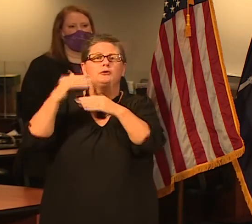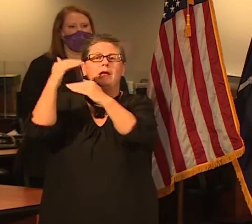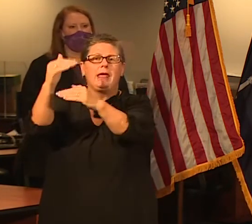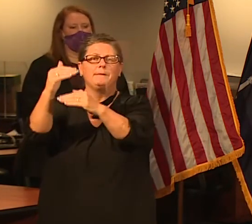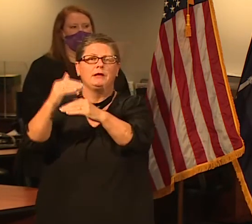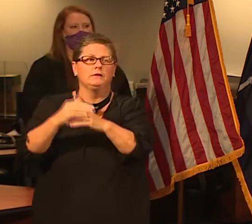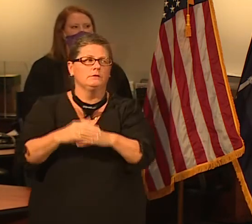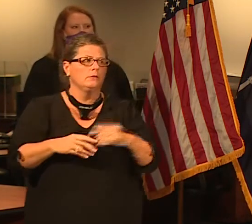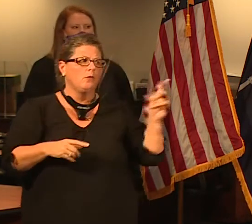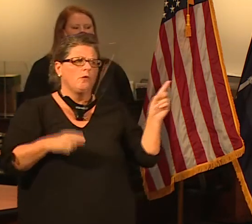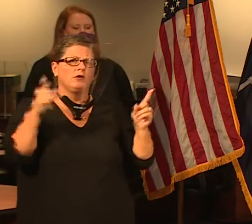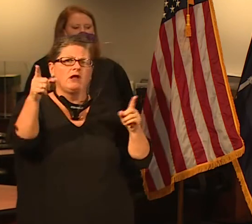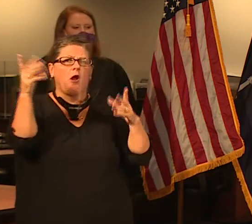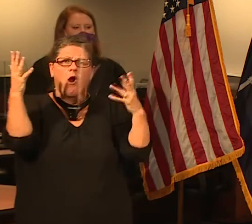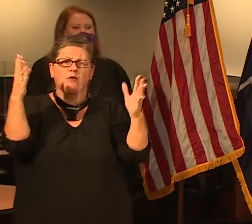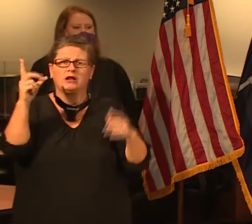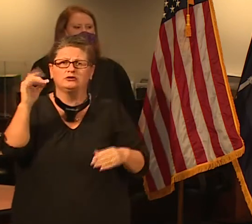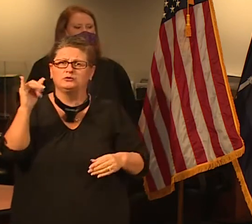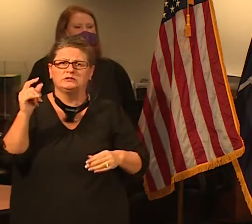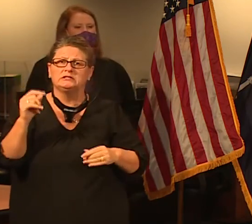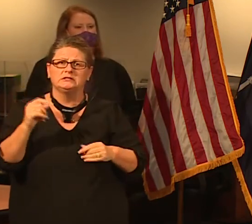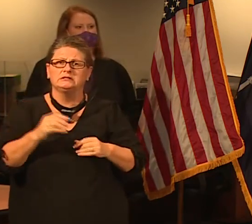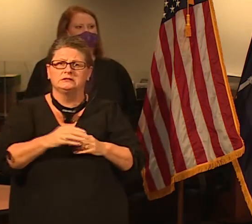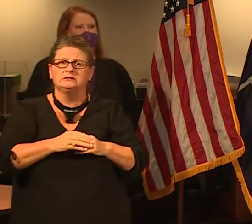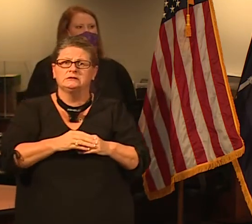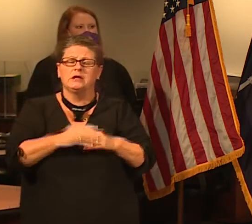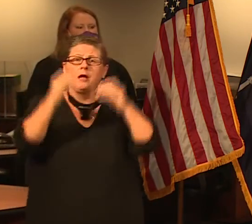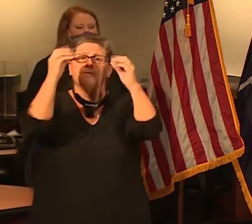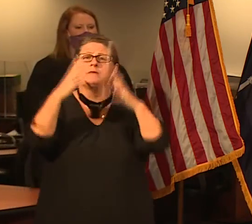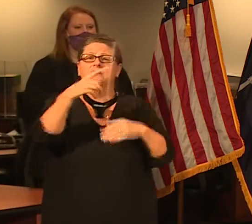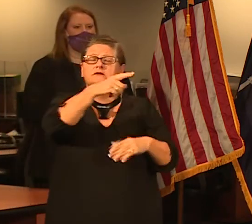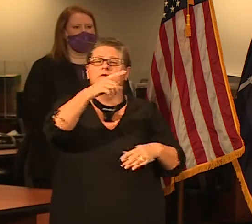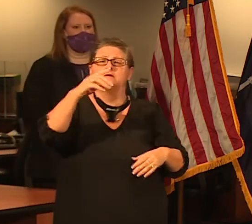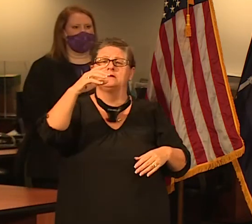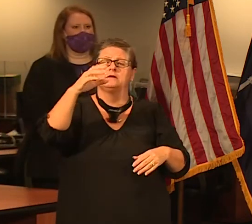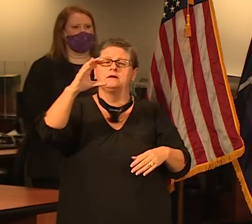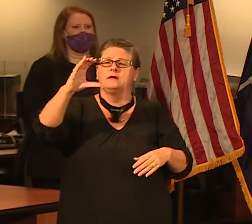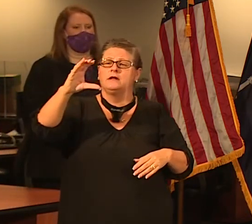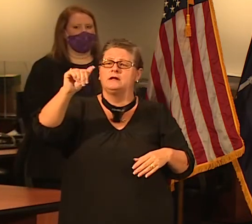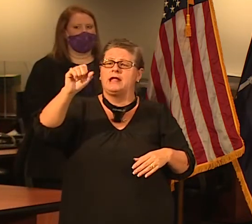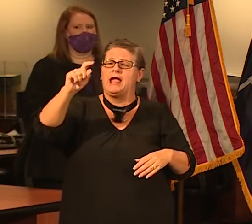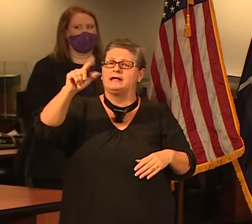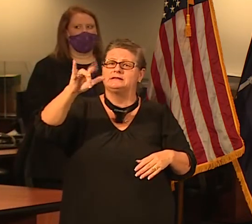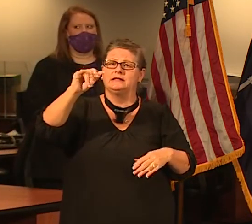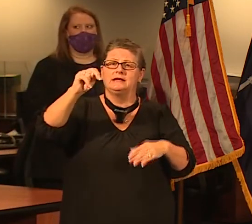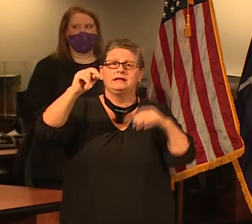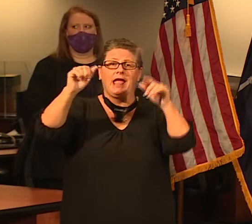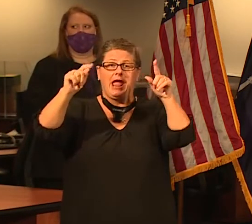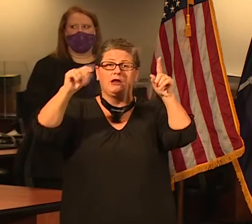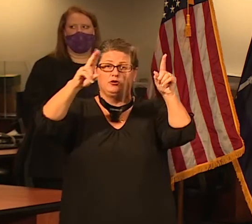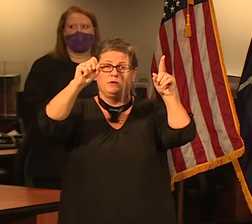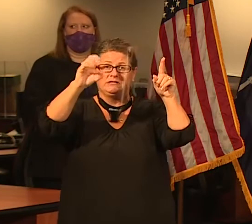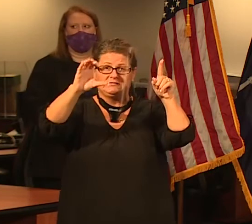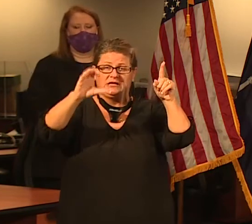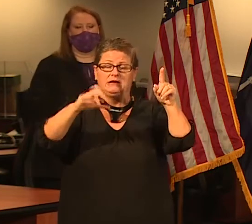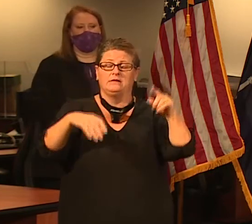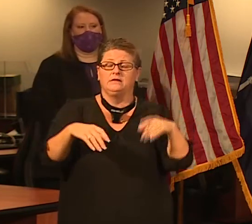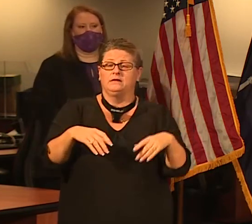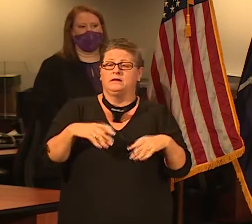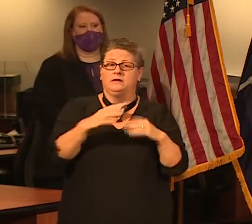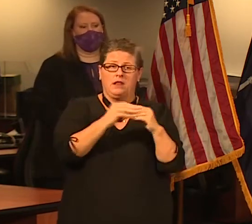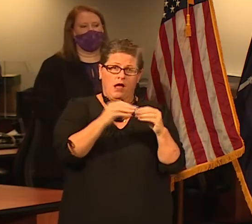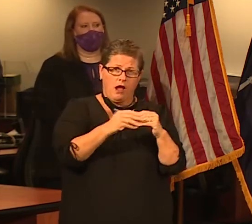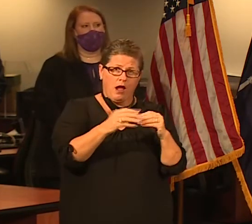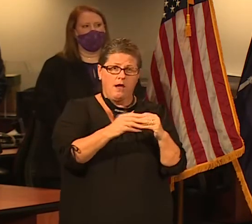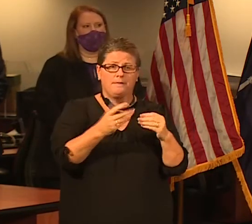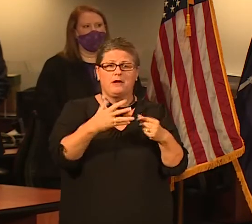of students? They're doing it. President Castlin at the University of South Carolina and all in Columbia, as well as